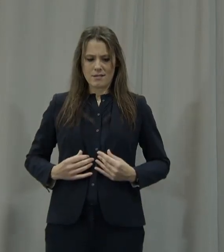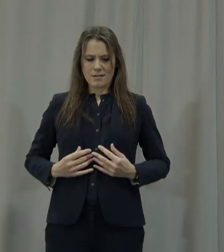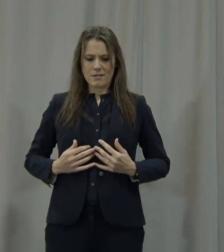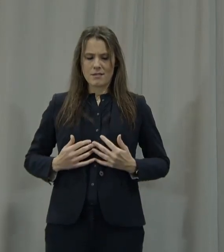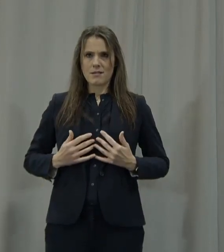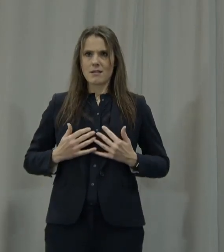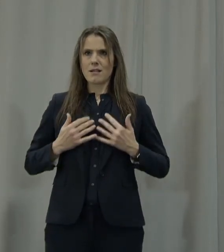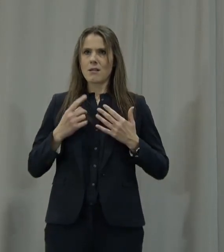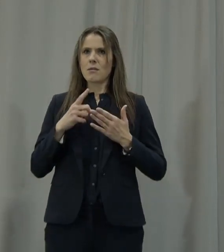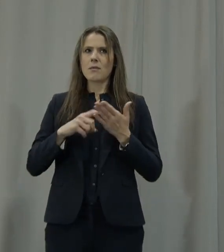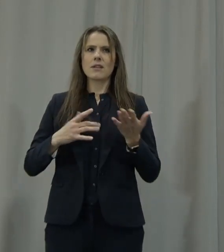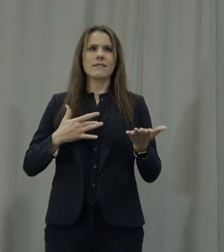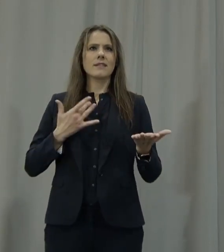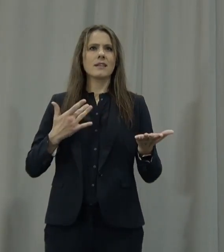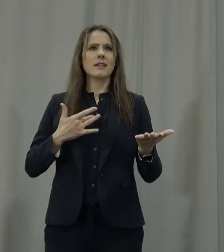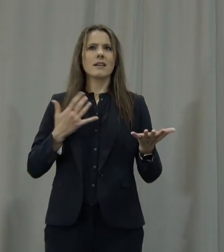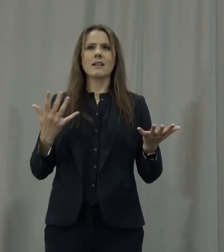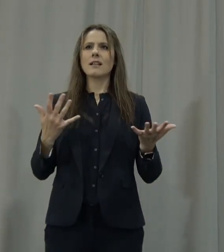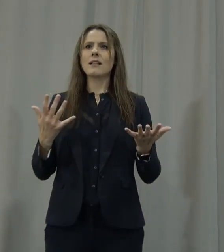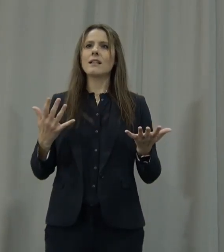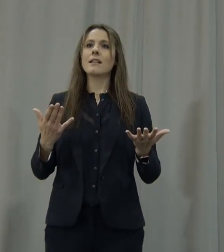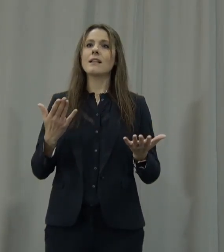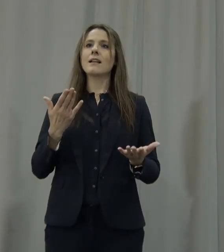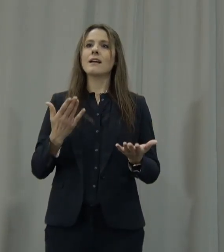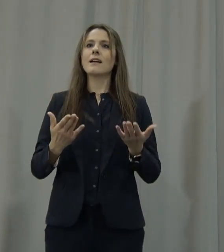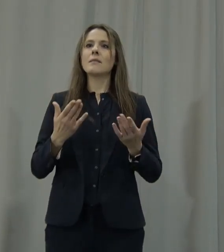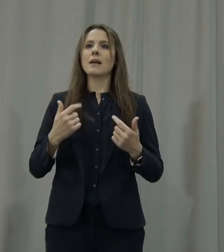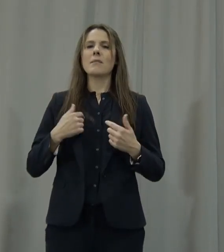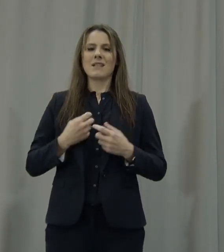body, maybe your tall